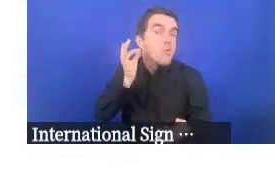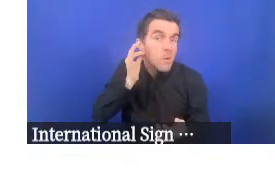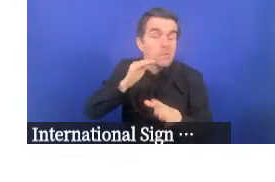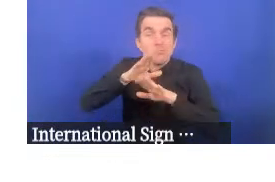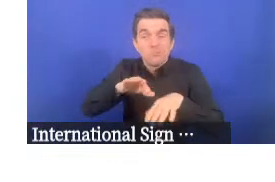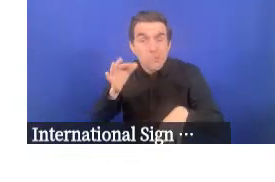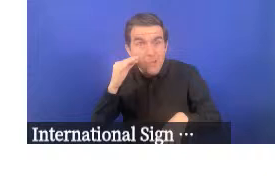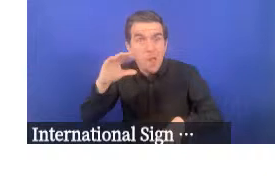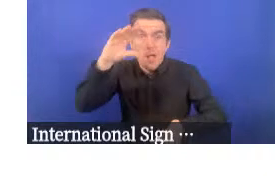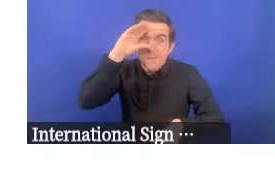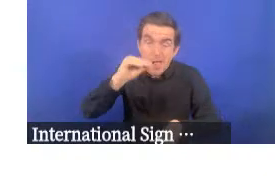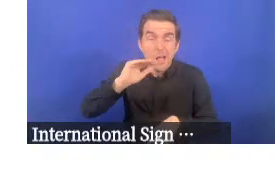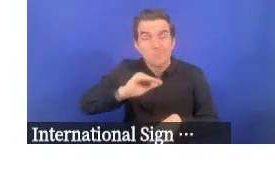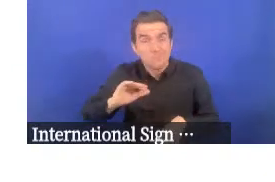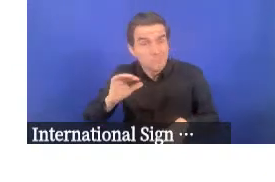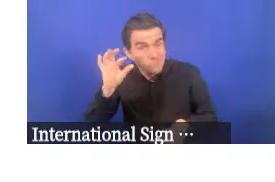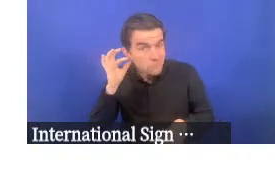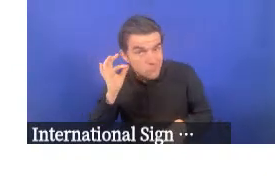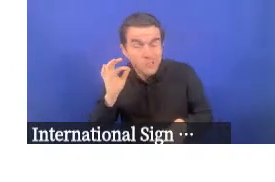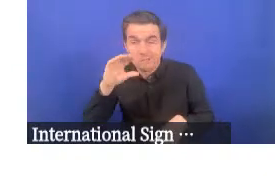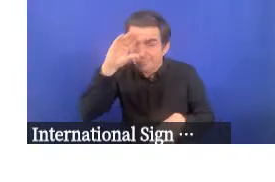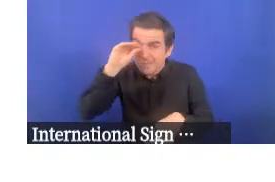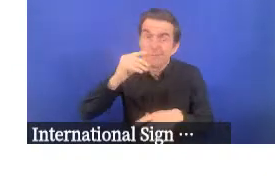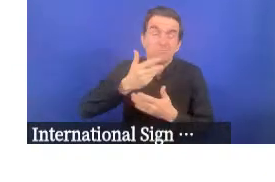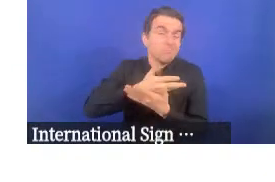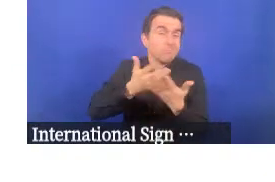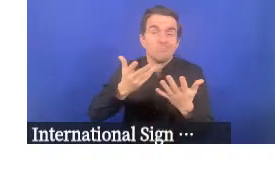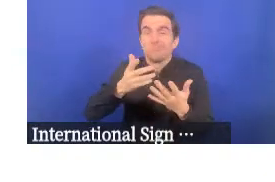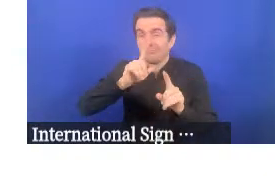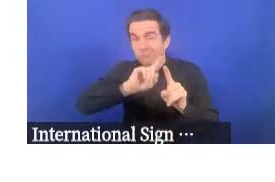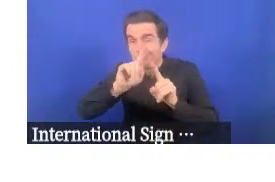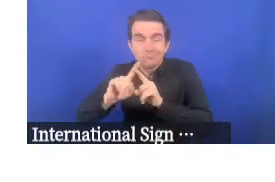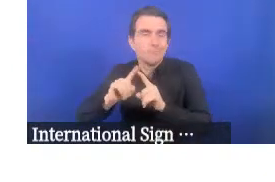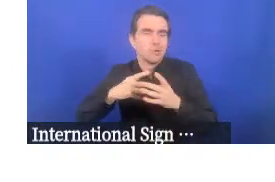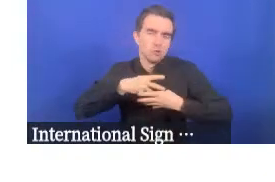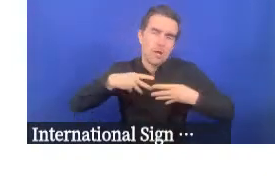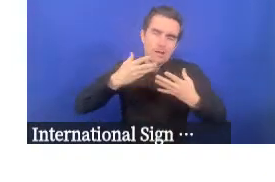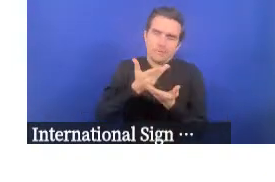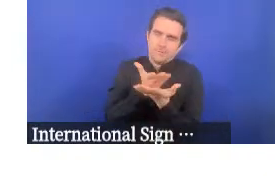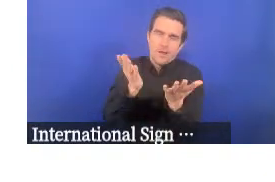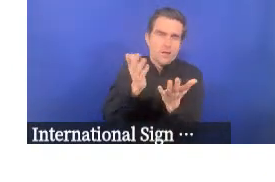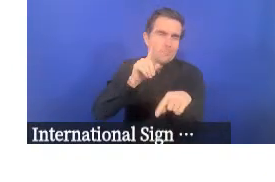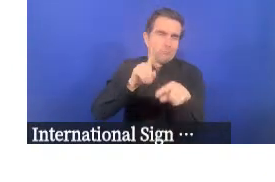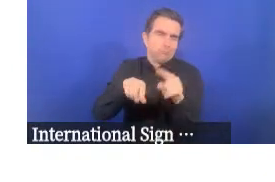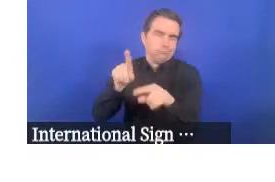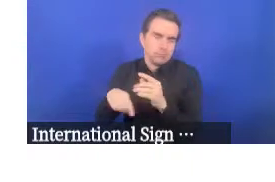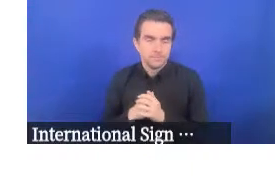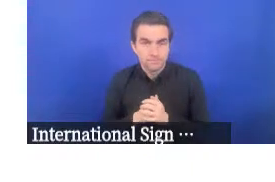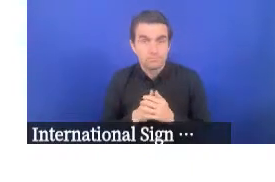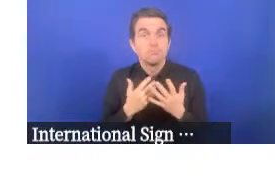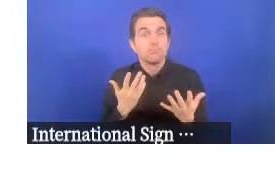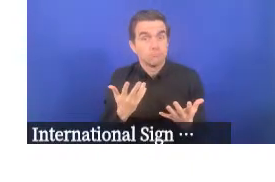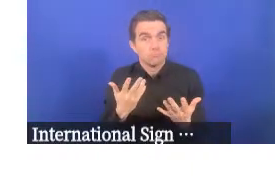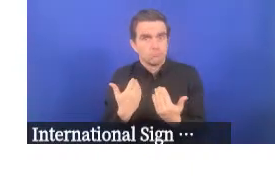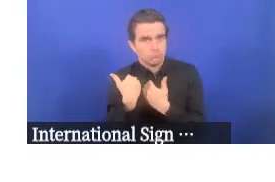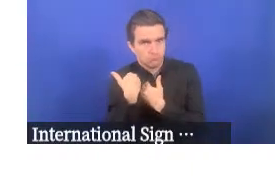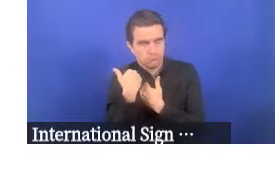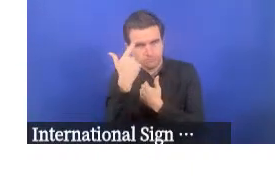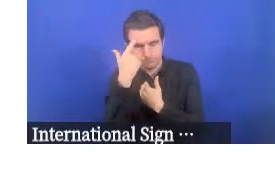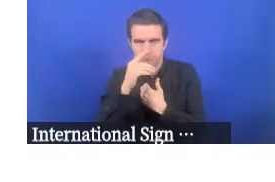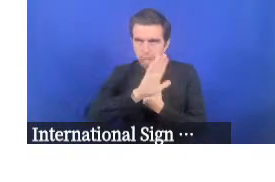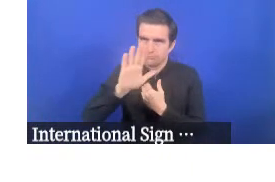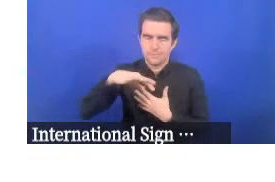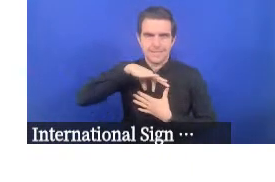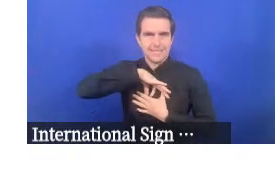We will be giving an introduction to gender mainstreaming. If you not clear what that means yet, don't worry. I hope you will be